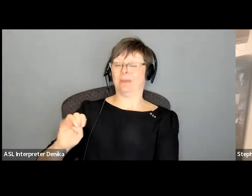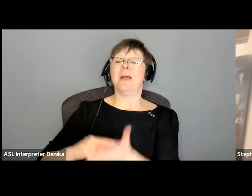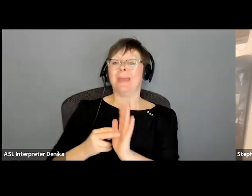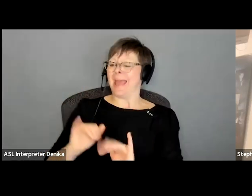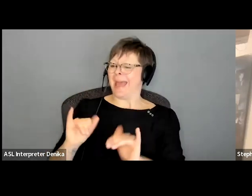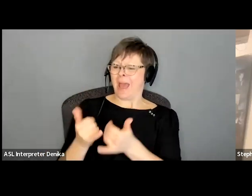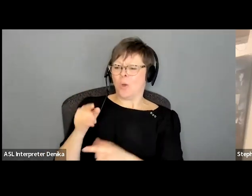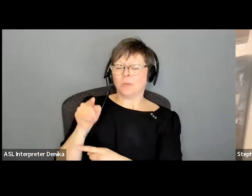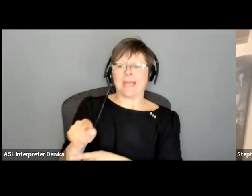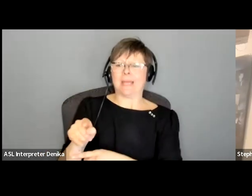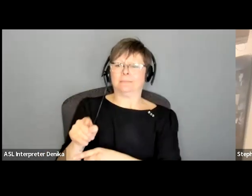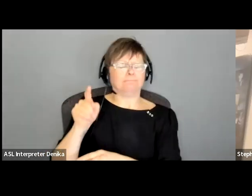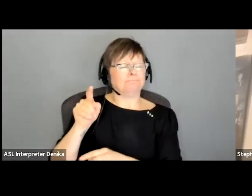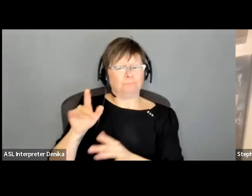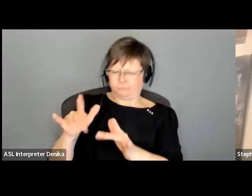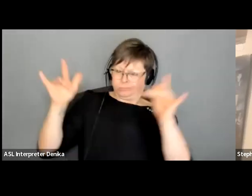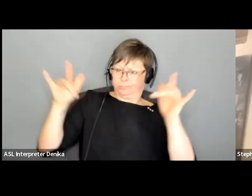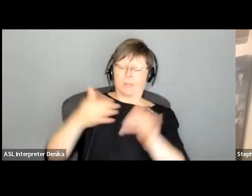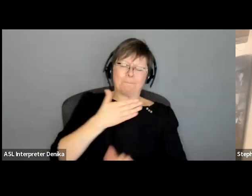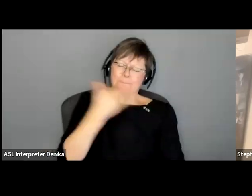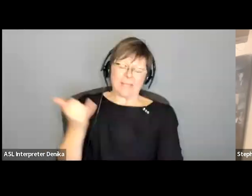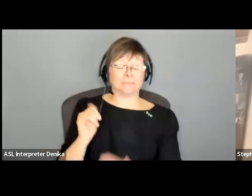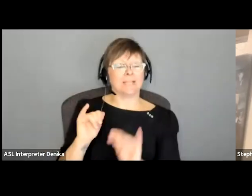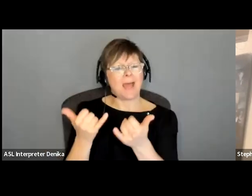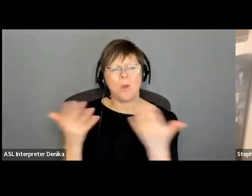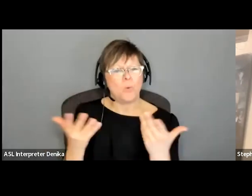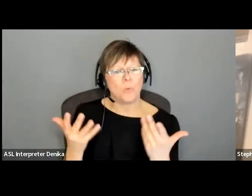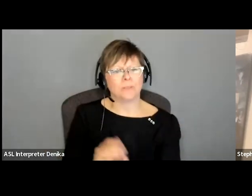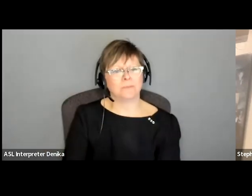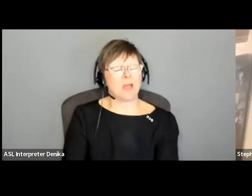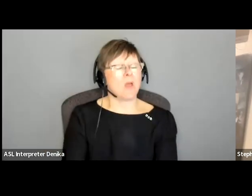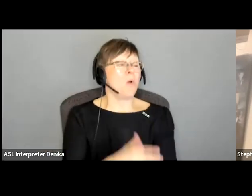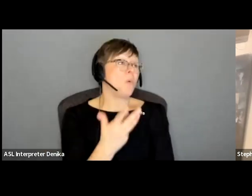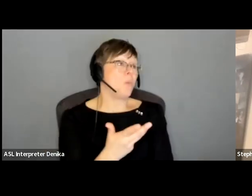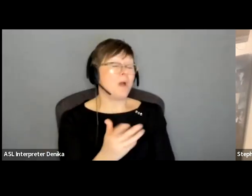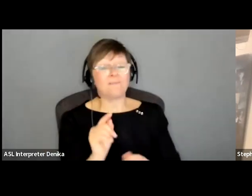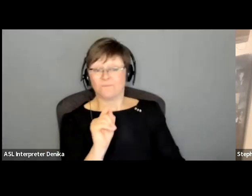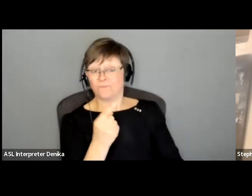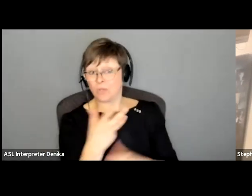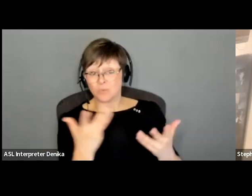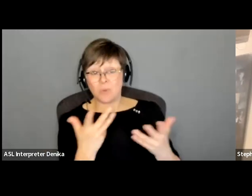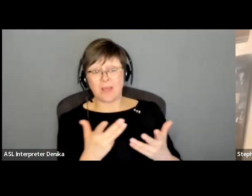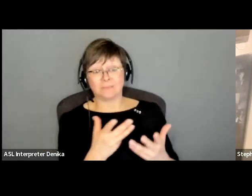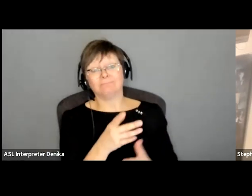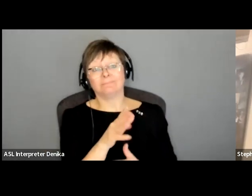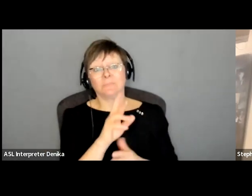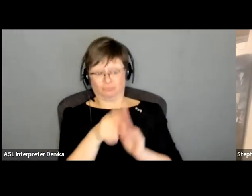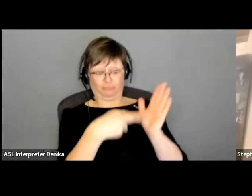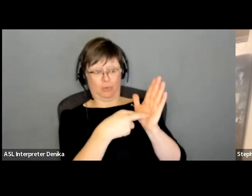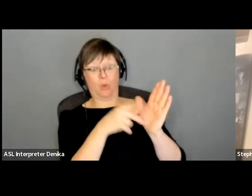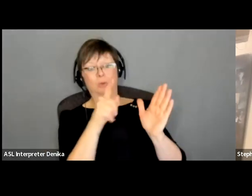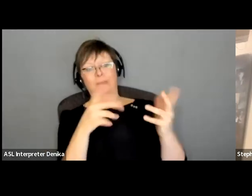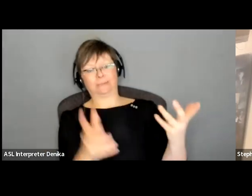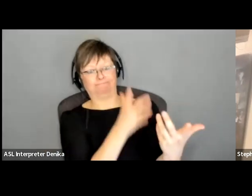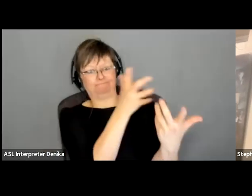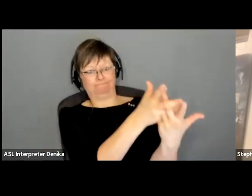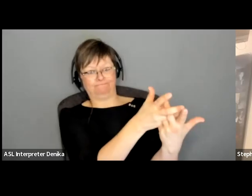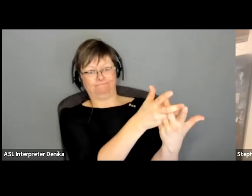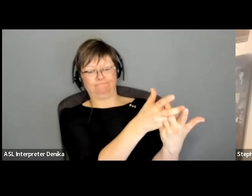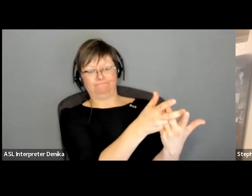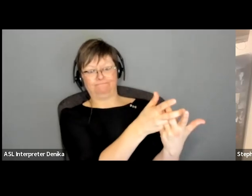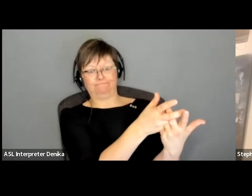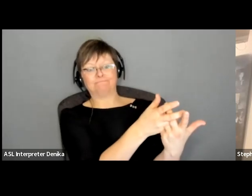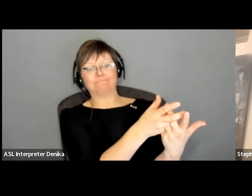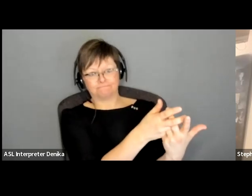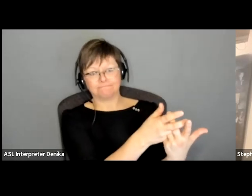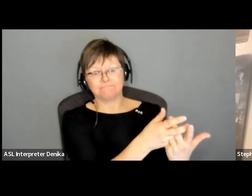well the first thing that makes you stand out is that you're right for the role or that you have the potential to be the right right for the